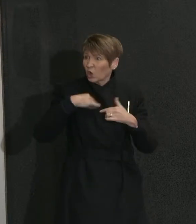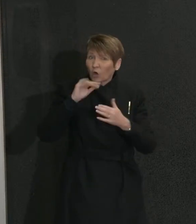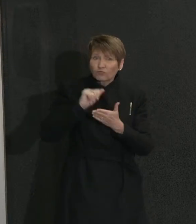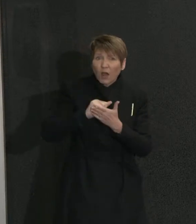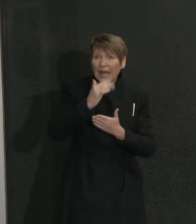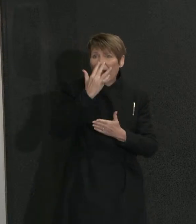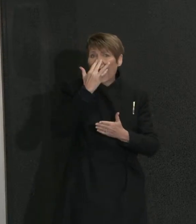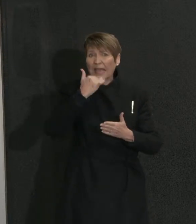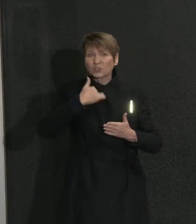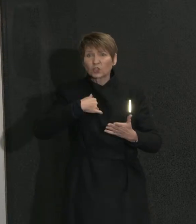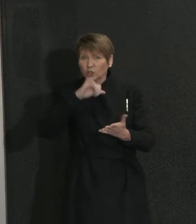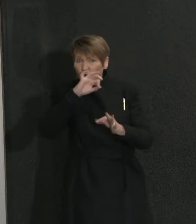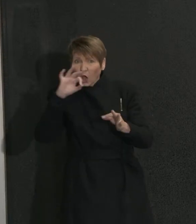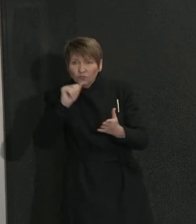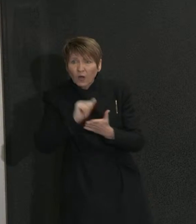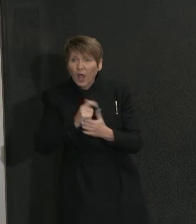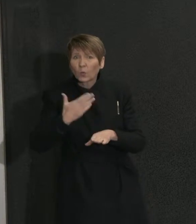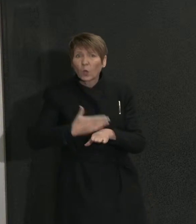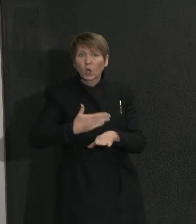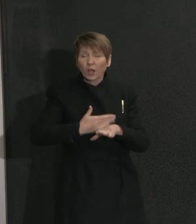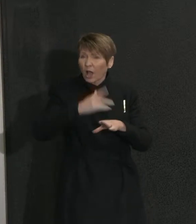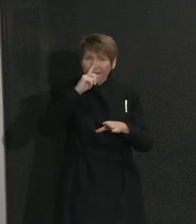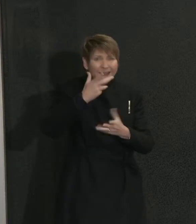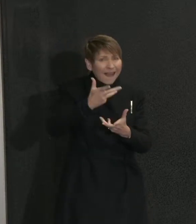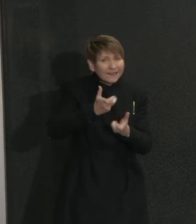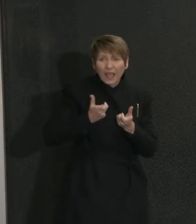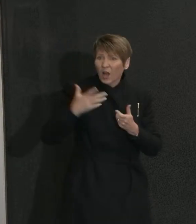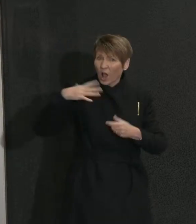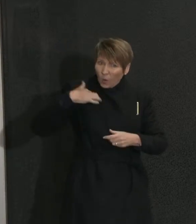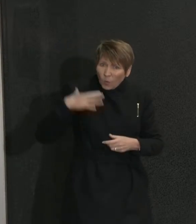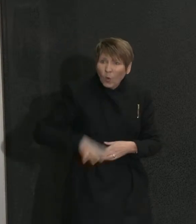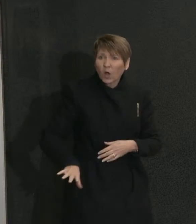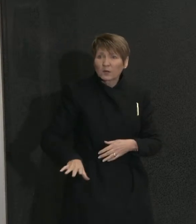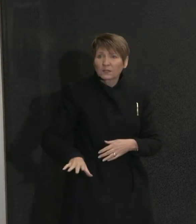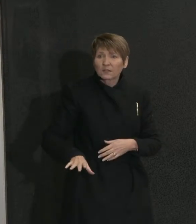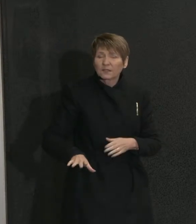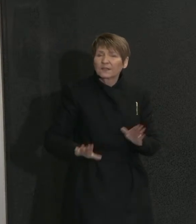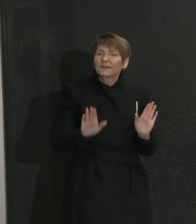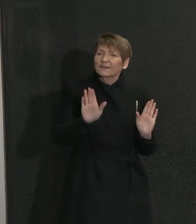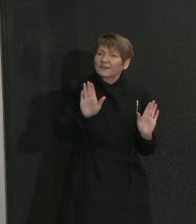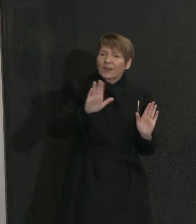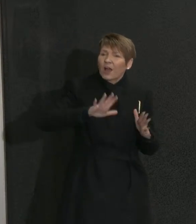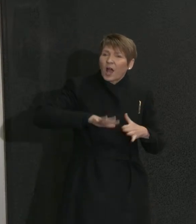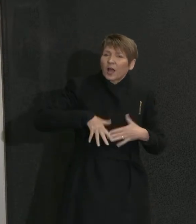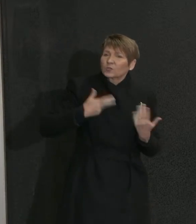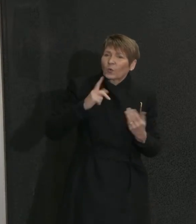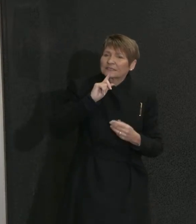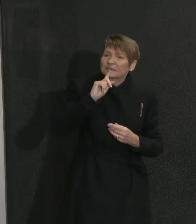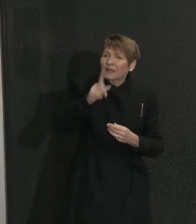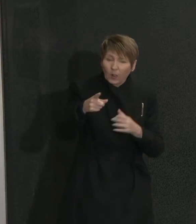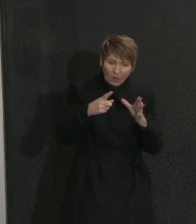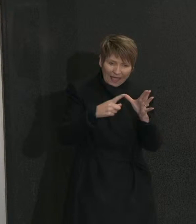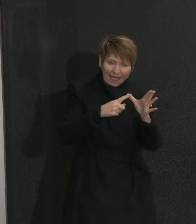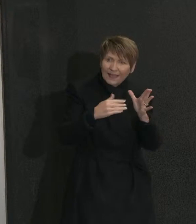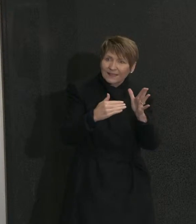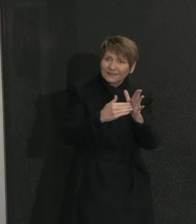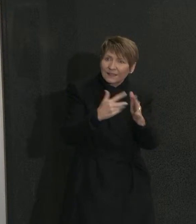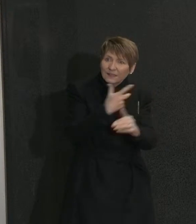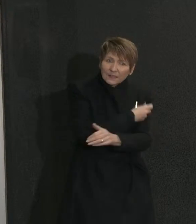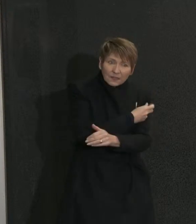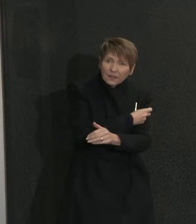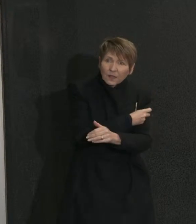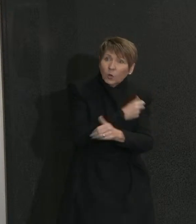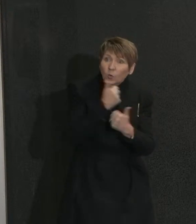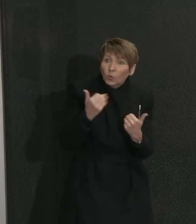that rather than me giving you a sense of whether AZ is good, bad or indifferent, go and talk to your doctor. Go and talk to your doctor.